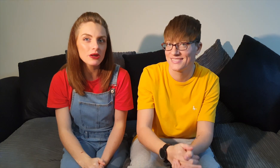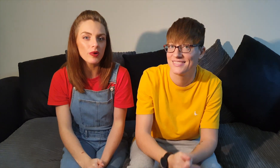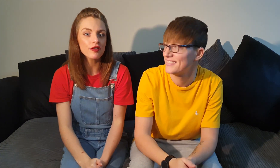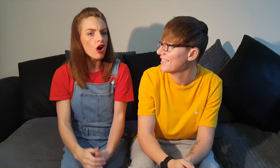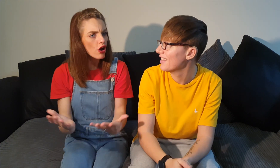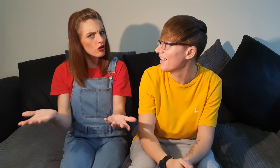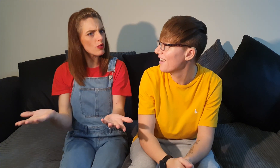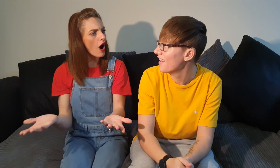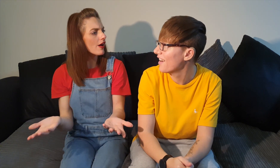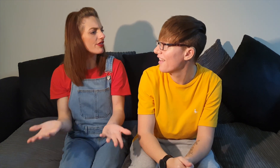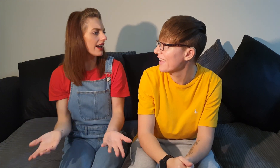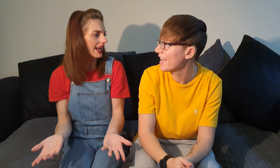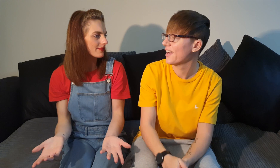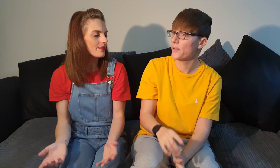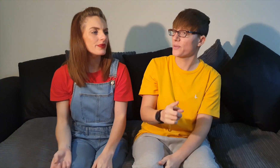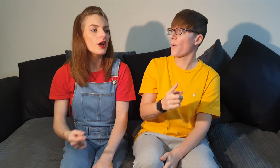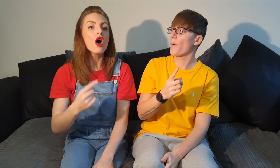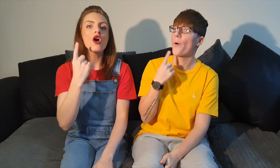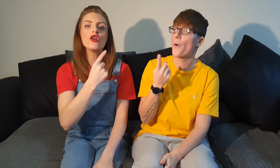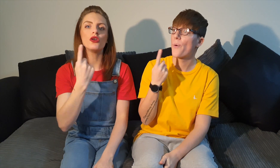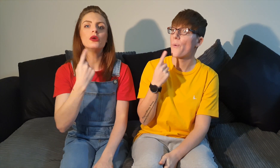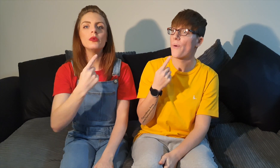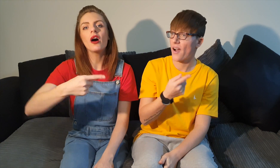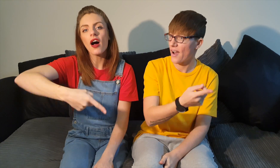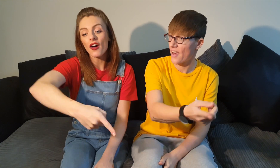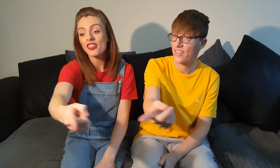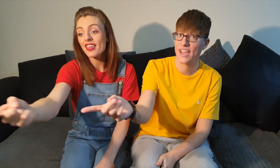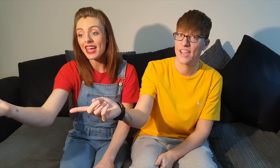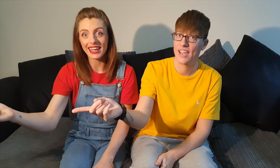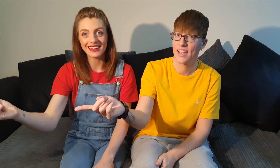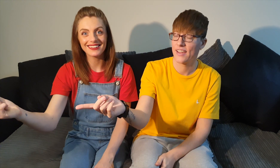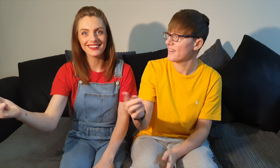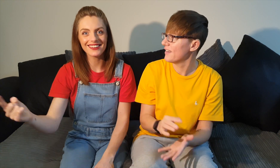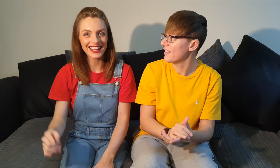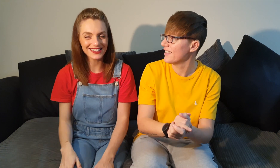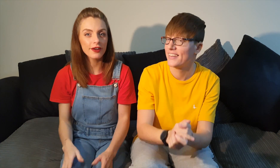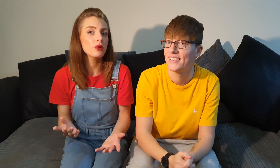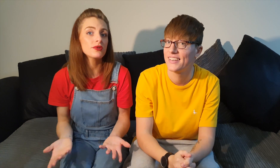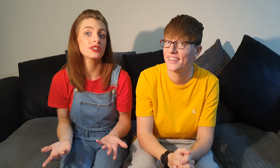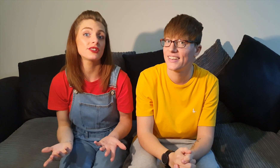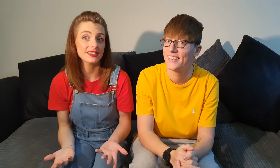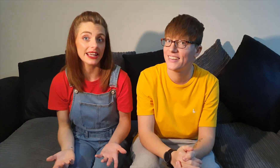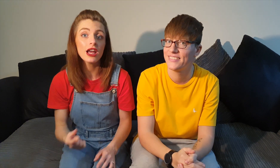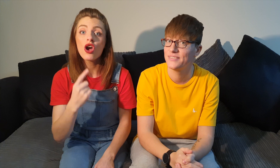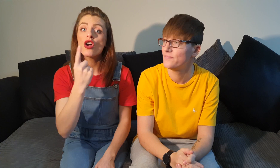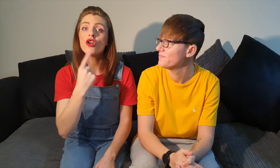with who are they? Who are they? Okay, so if you wanted to say